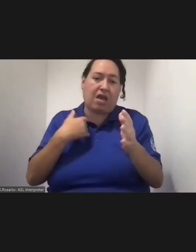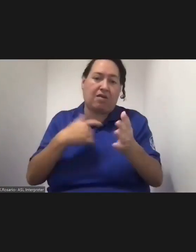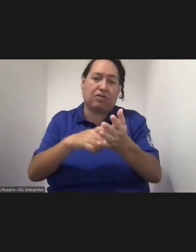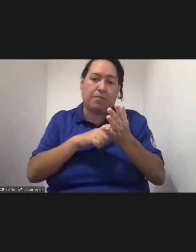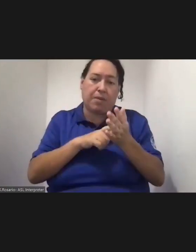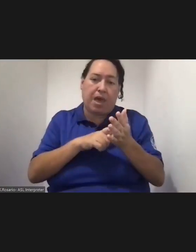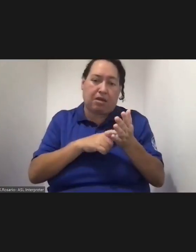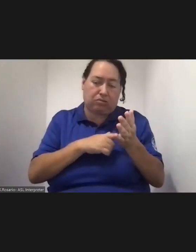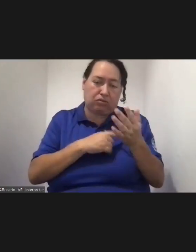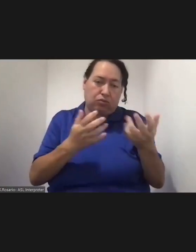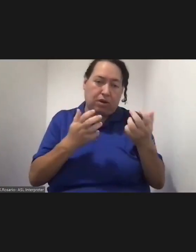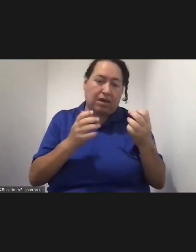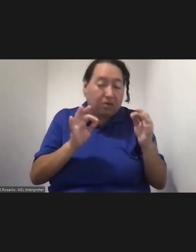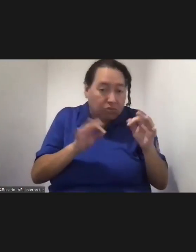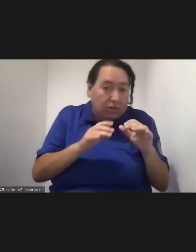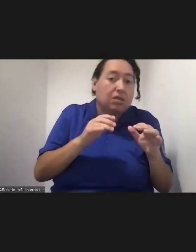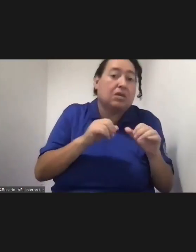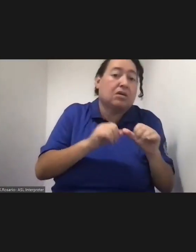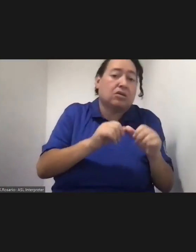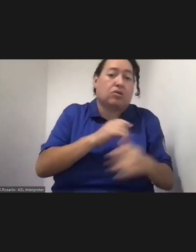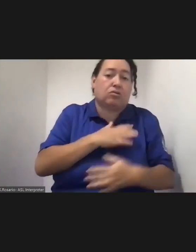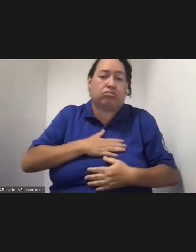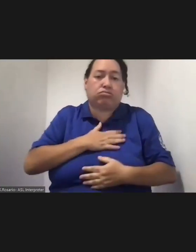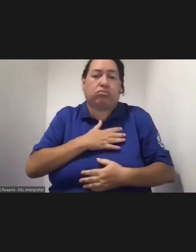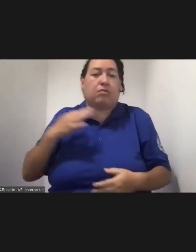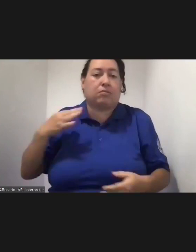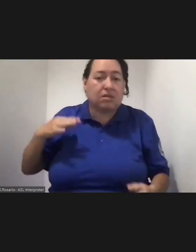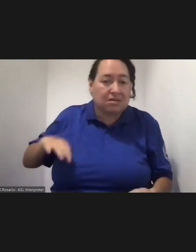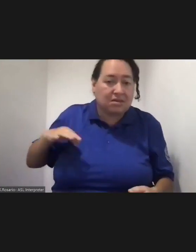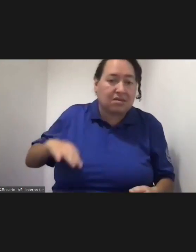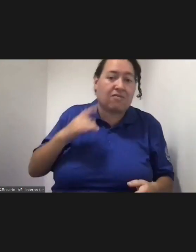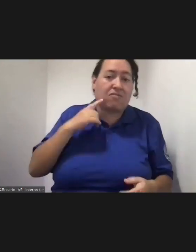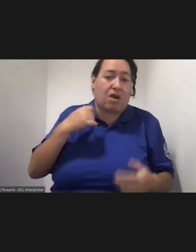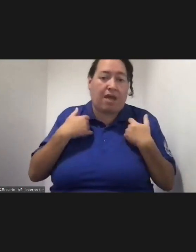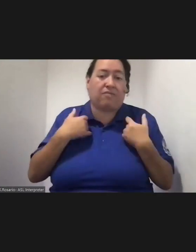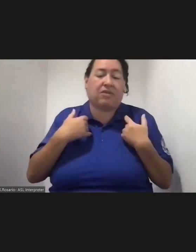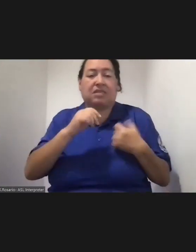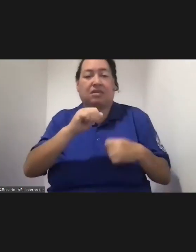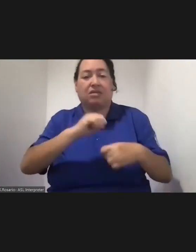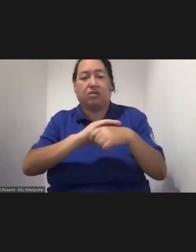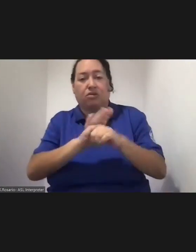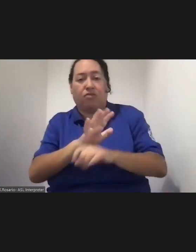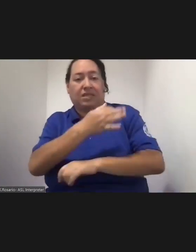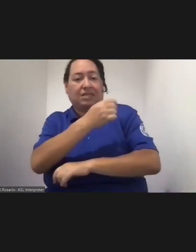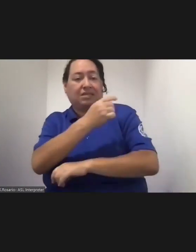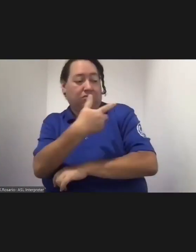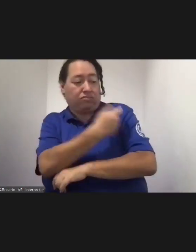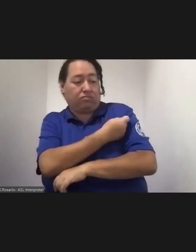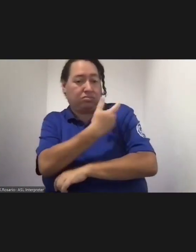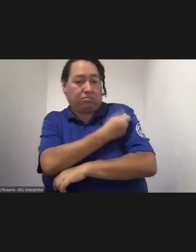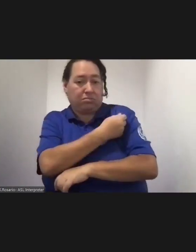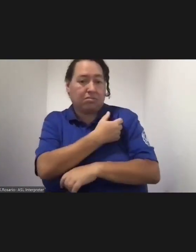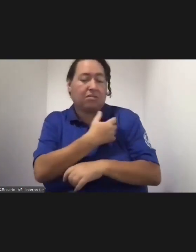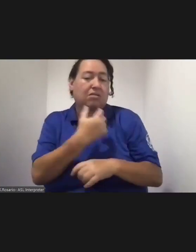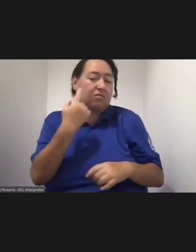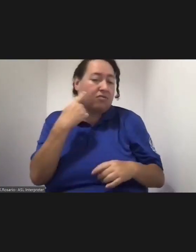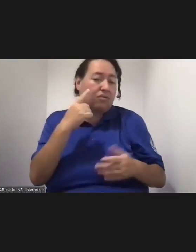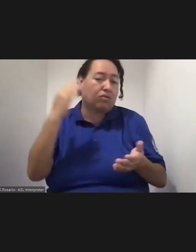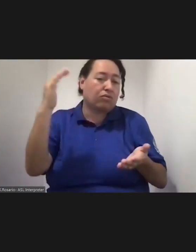we continue to enjoy the potential benefits of COVID-19 vaccinations, that includes but not limited to the prospects of reduced